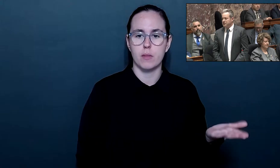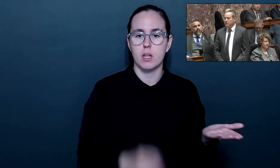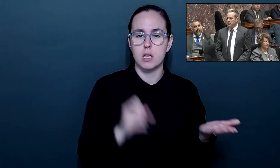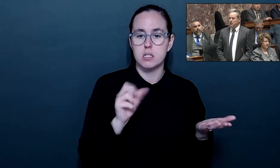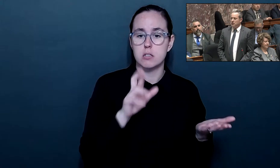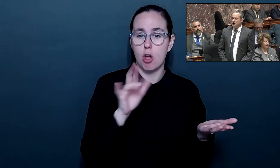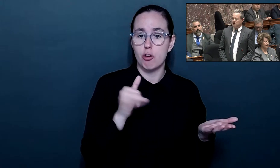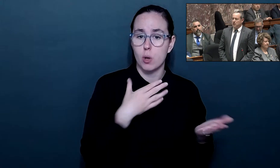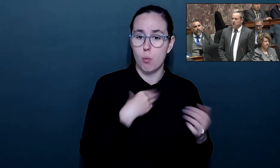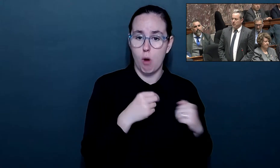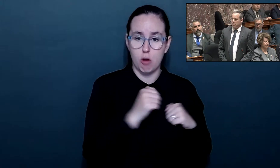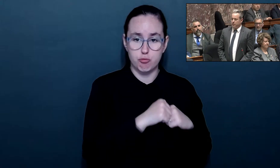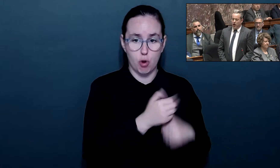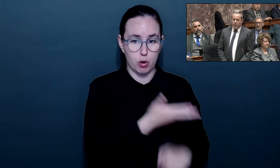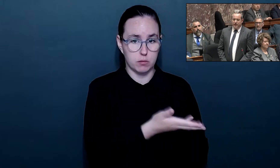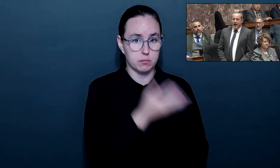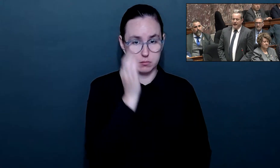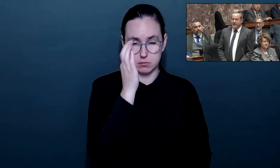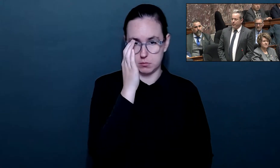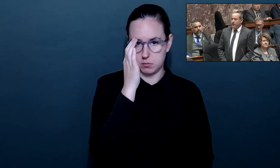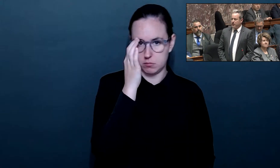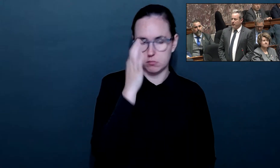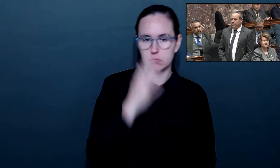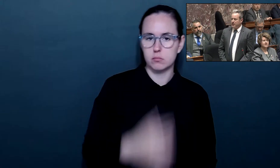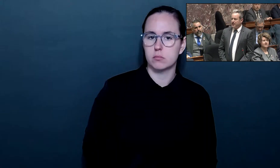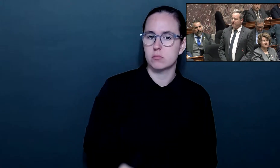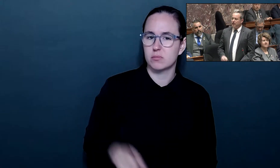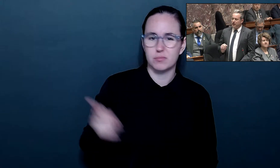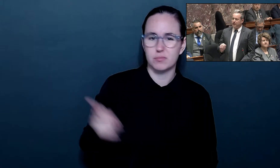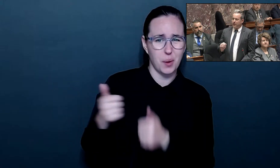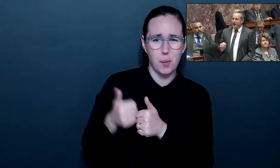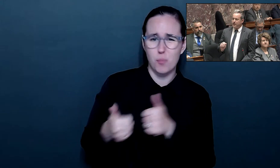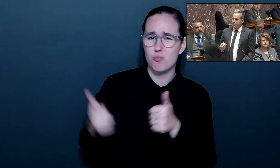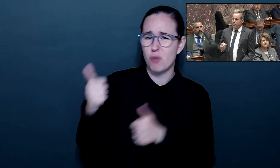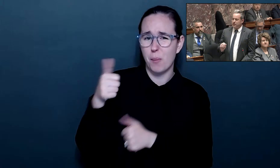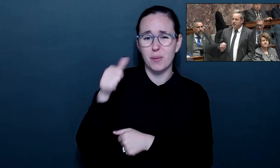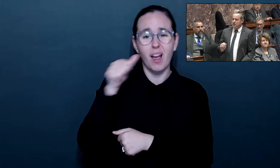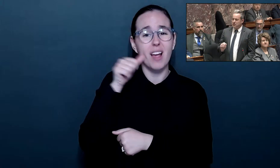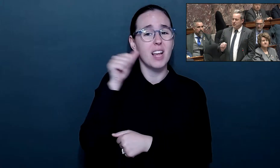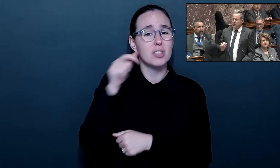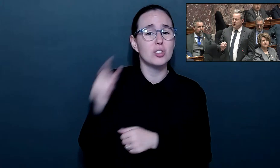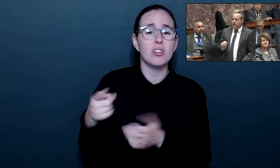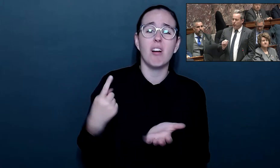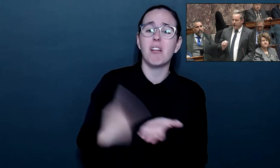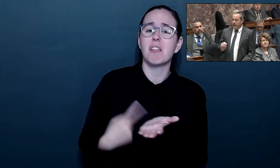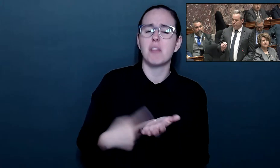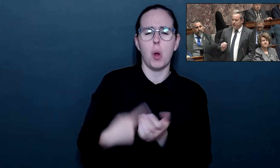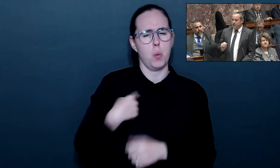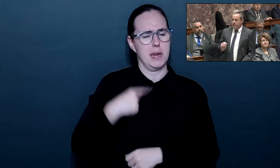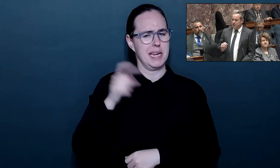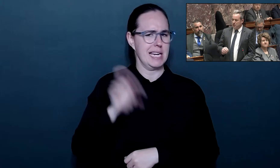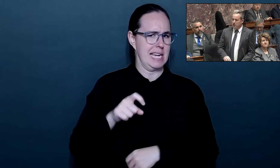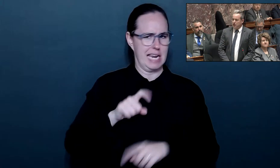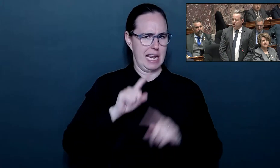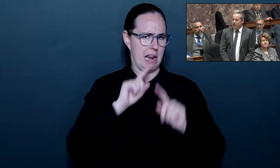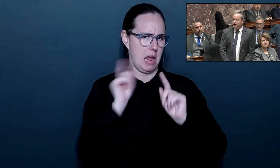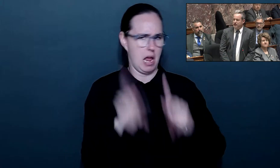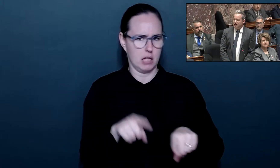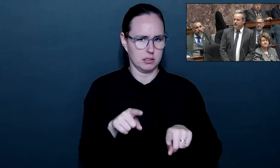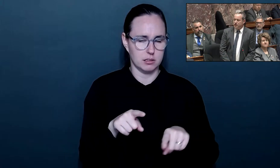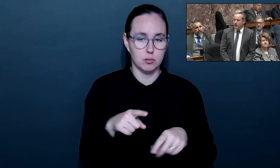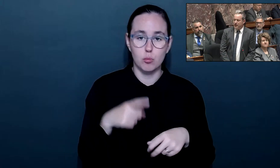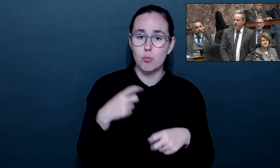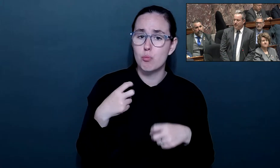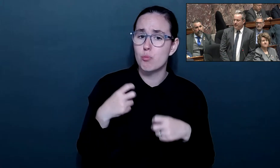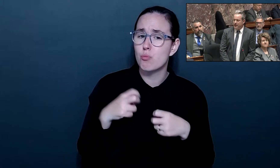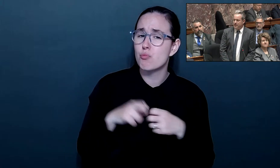answers. The problem with that is that British Columbians have been looking for answers for years, not just